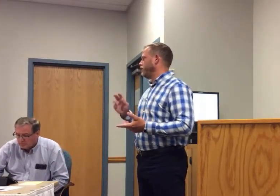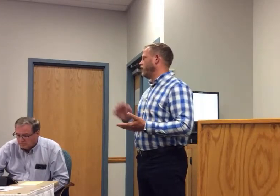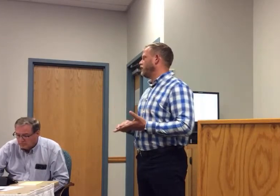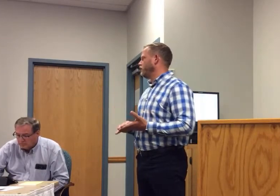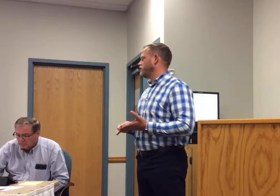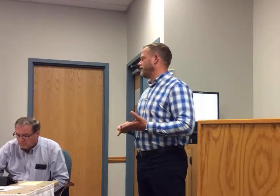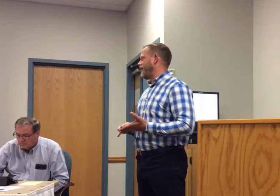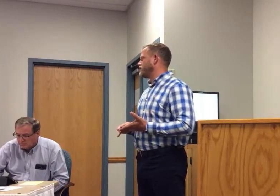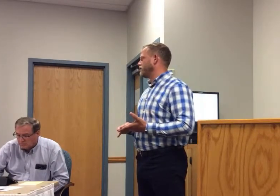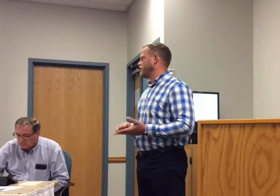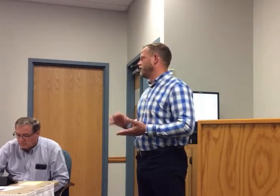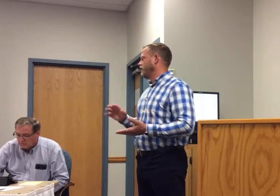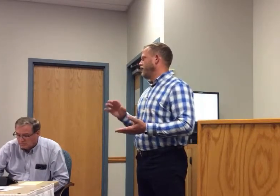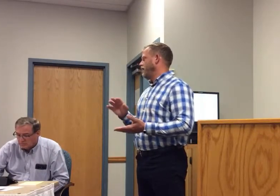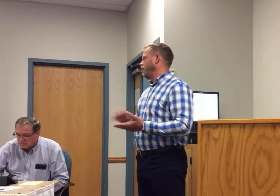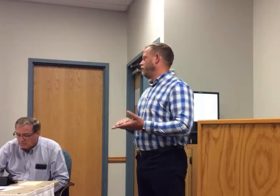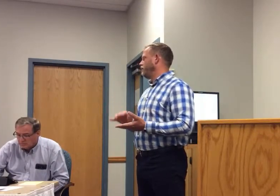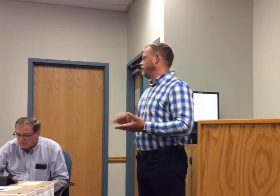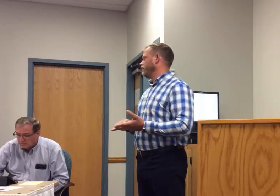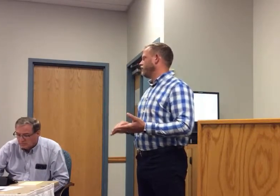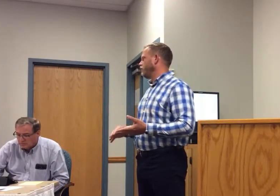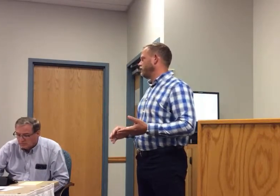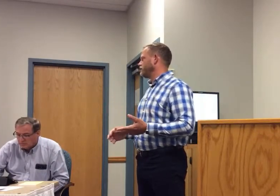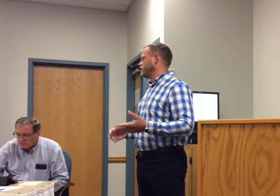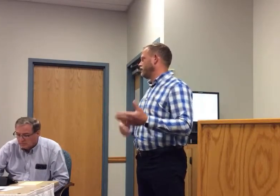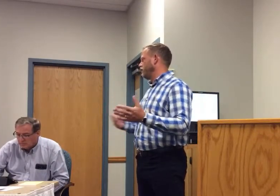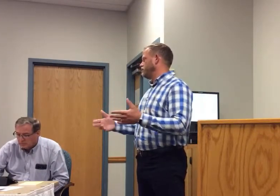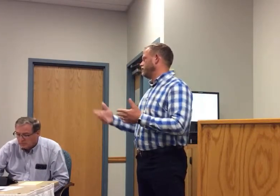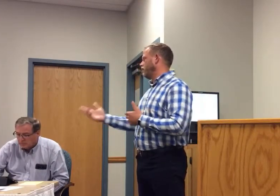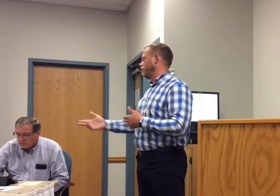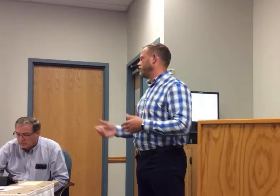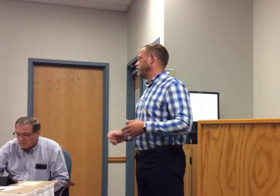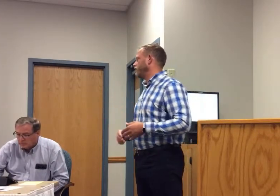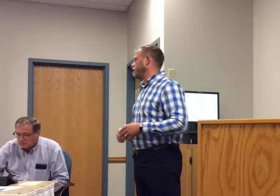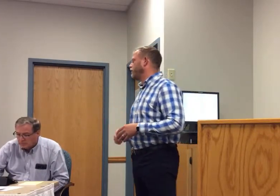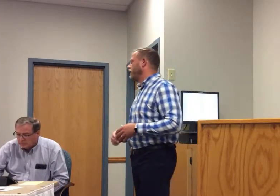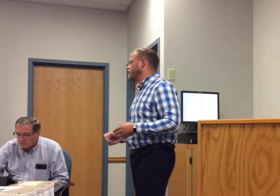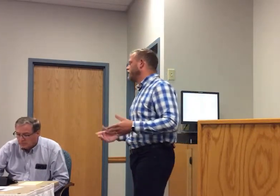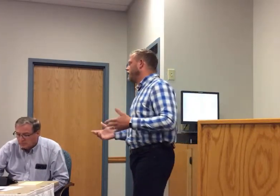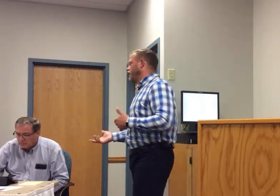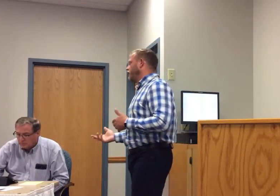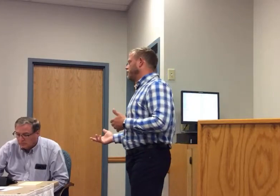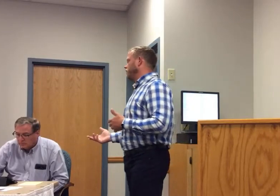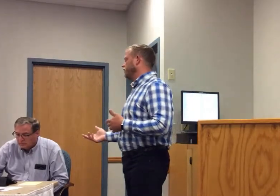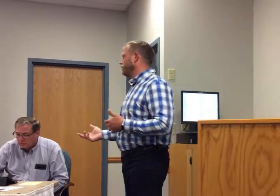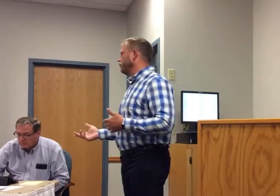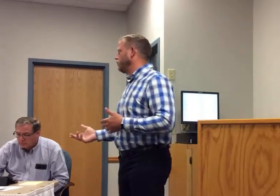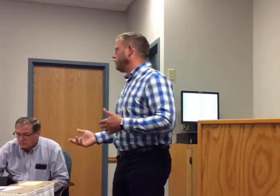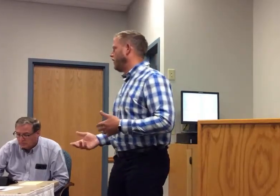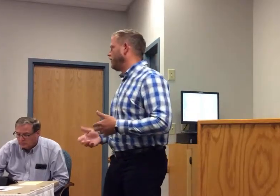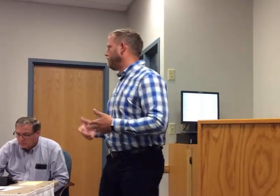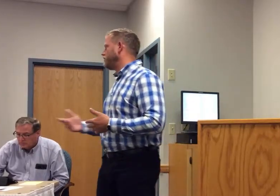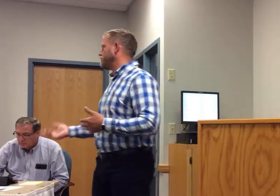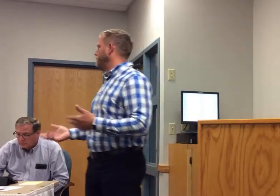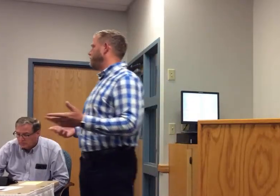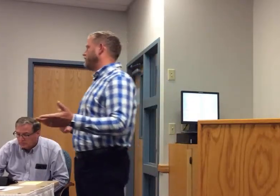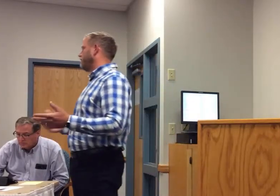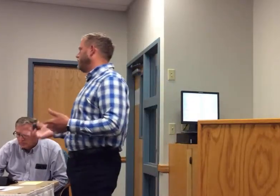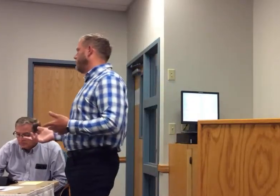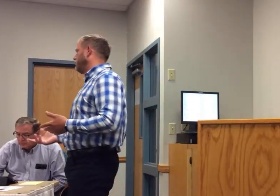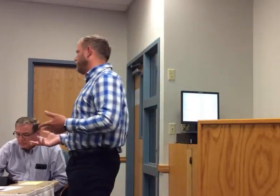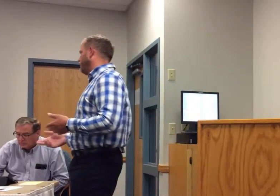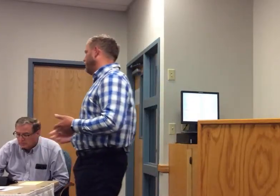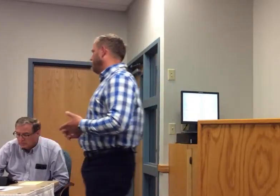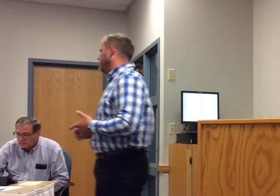come over, and our coaches actually help the middle schoolers, our coaches along with some of our players, help the middle school and teach them the